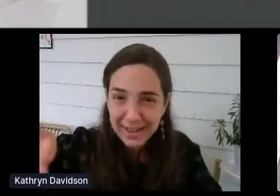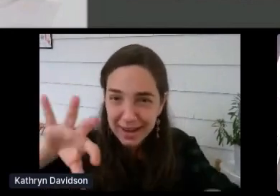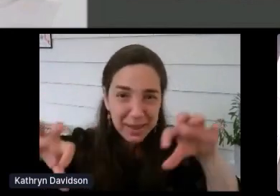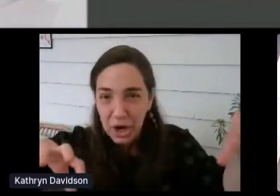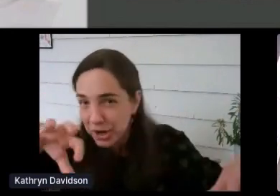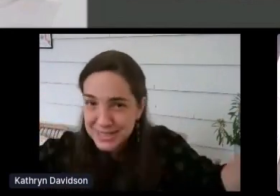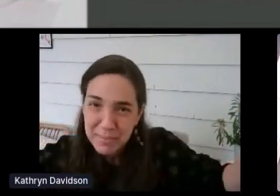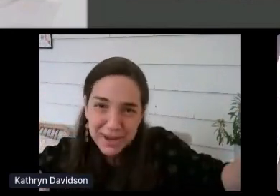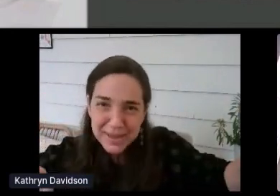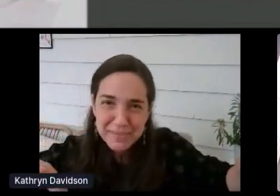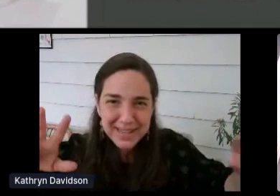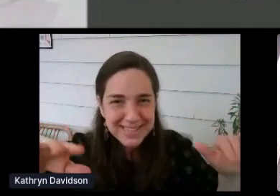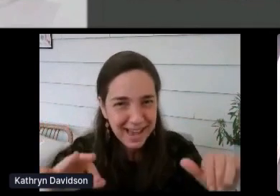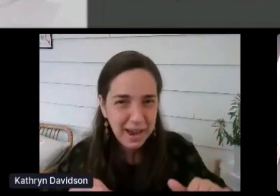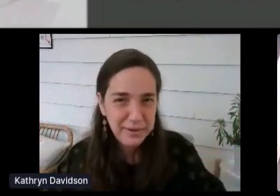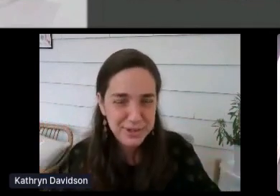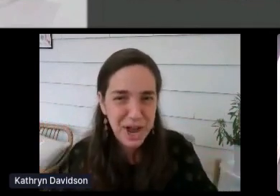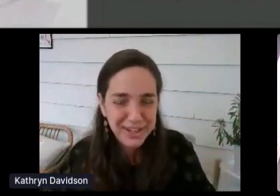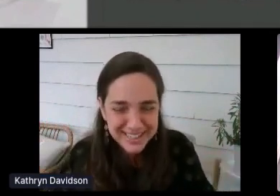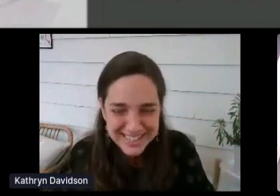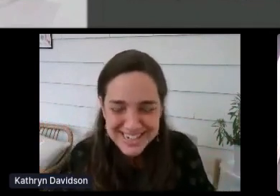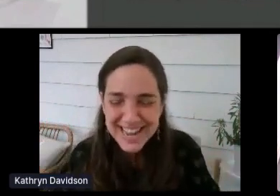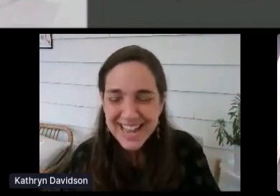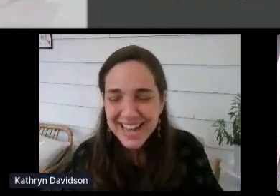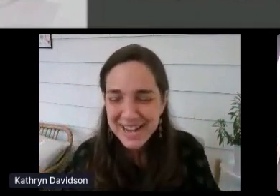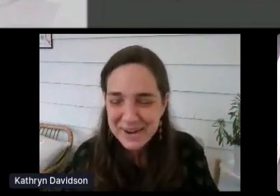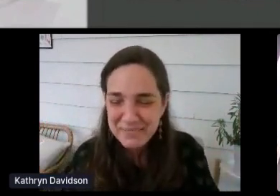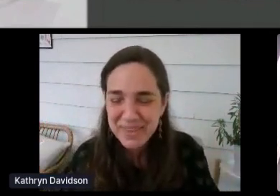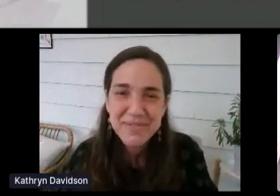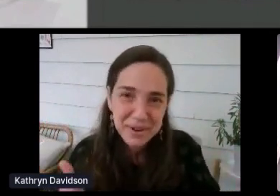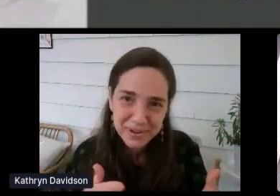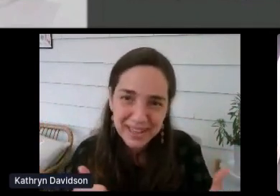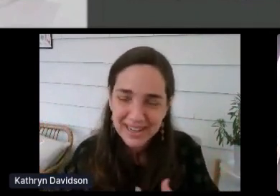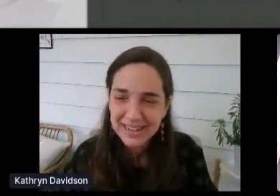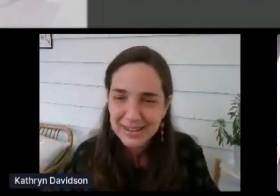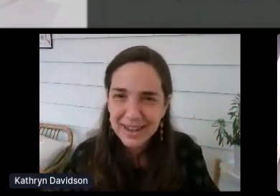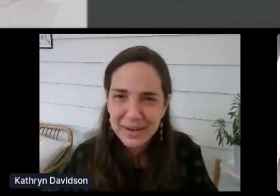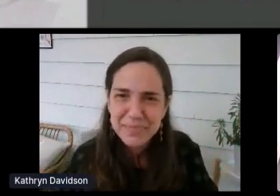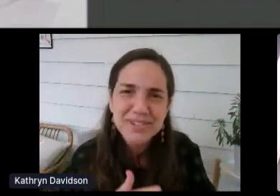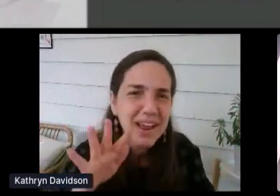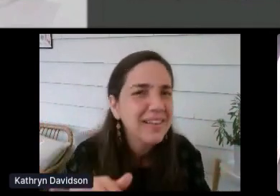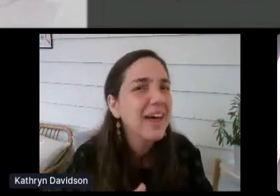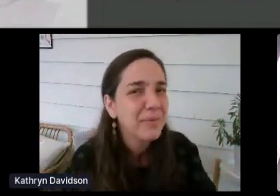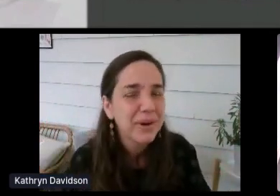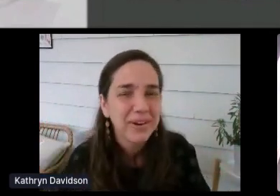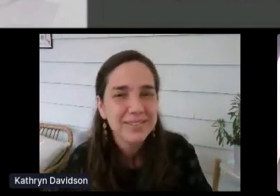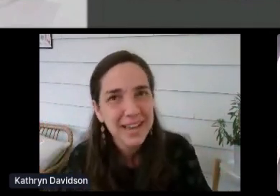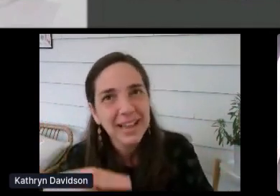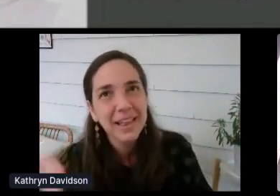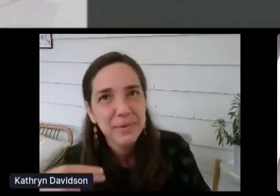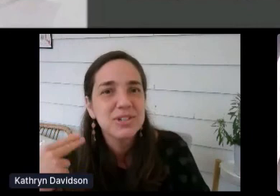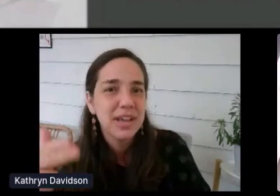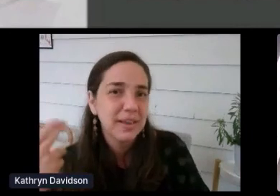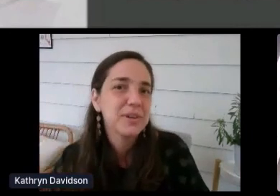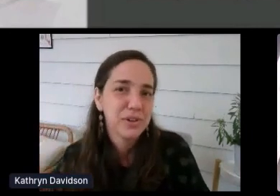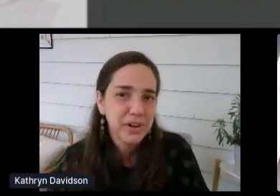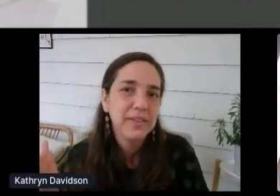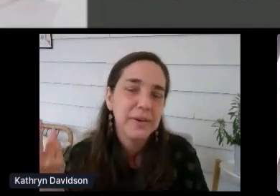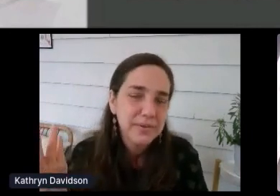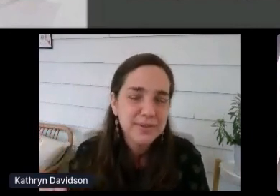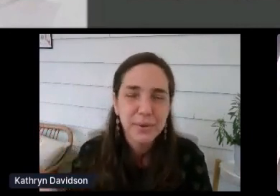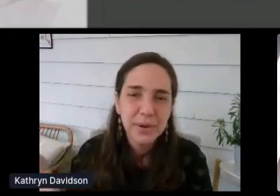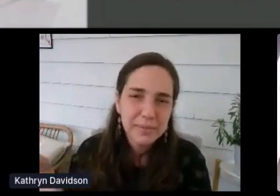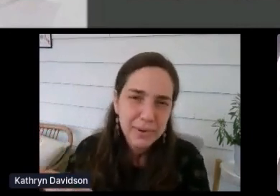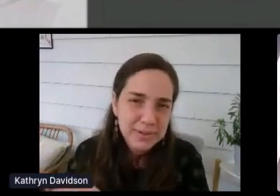also Italian. It can be like hard to separate them. It's that kind of a challenge if they're related. There's not a lot of work on second language sign language